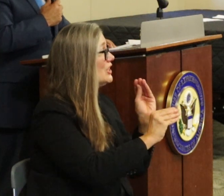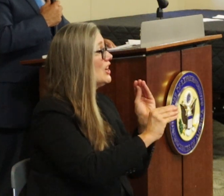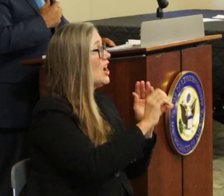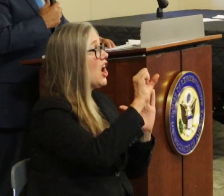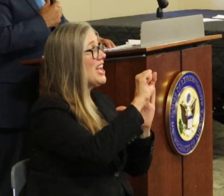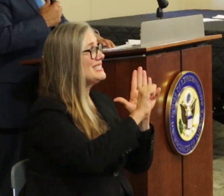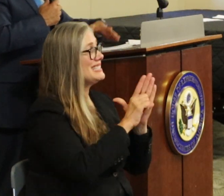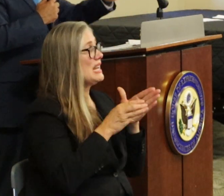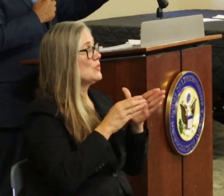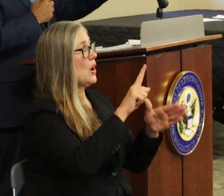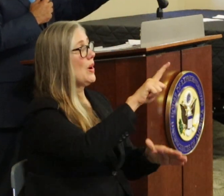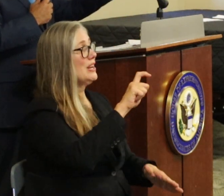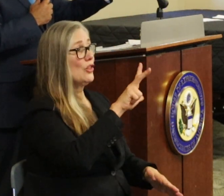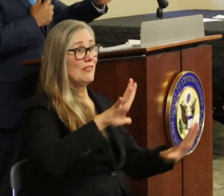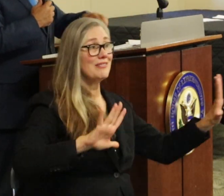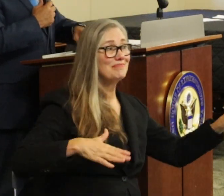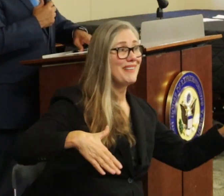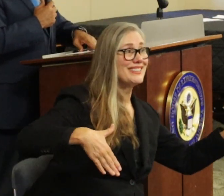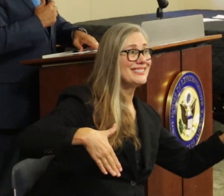Route 135. I'm not done.